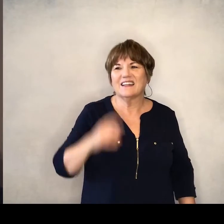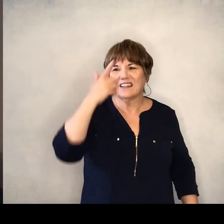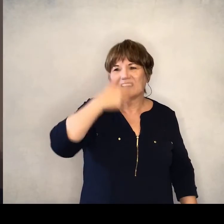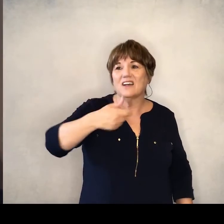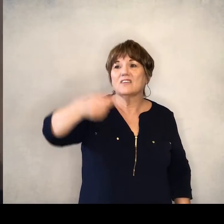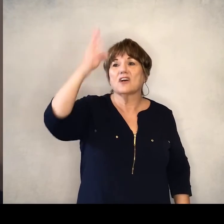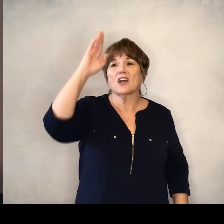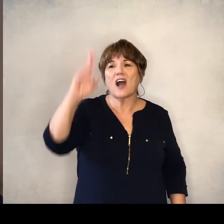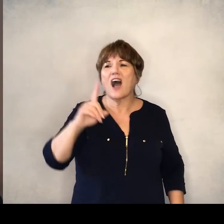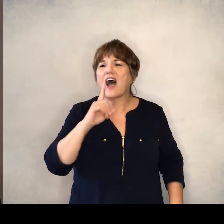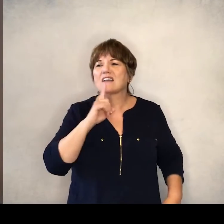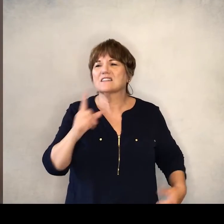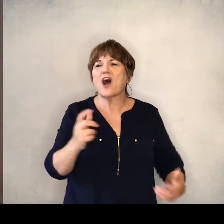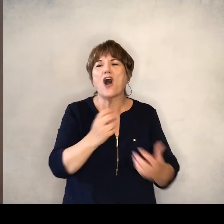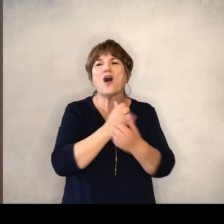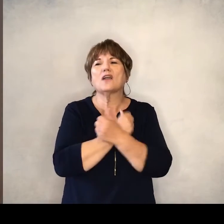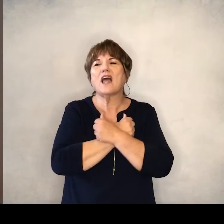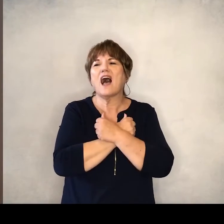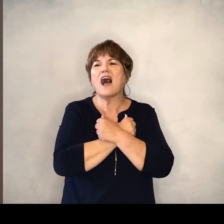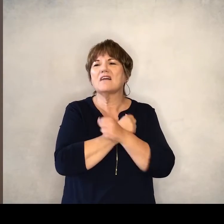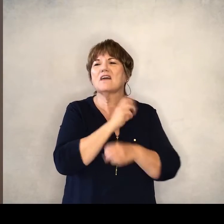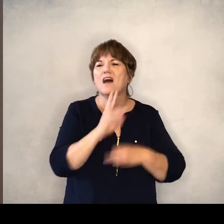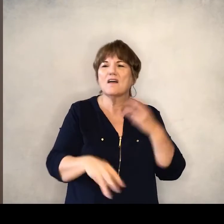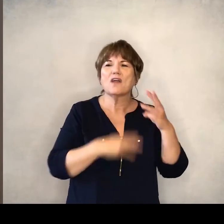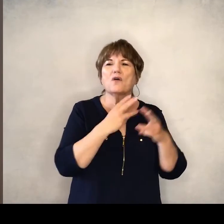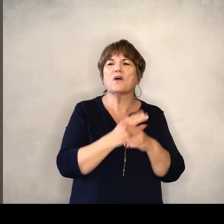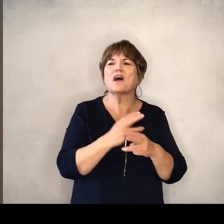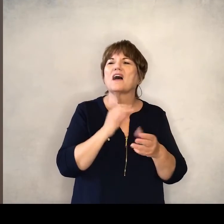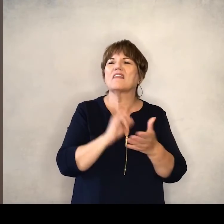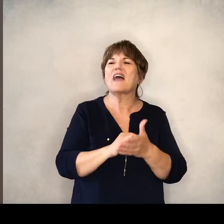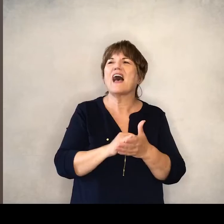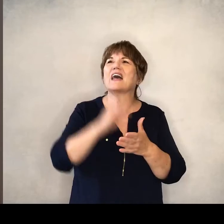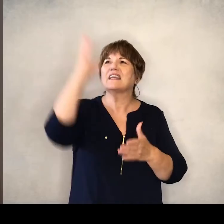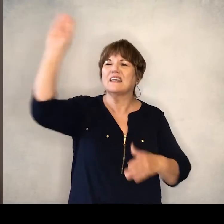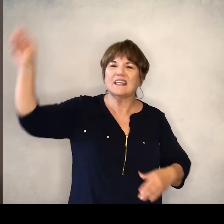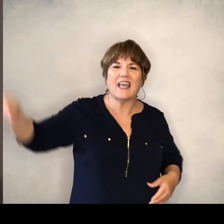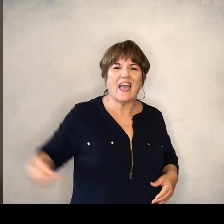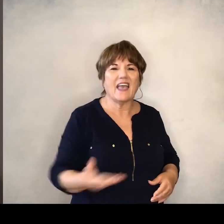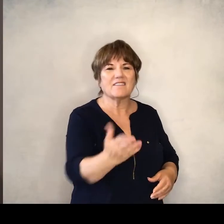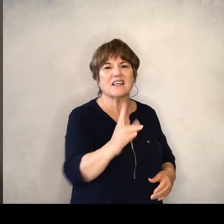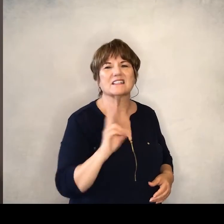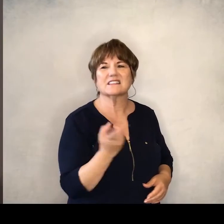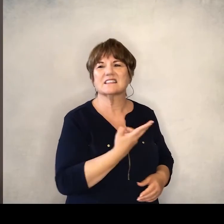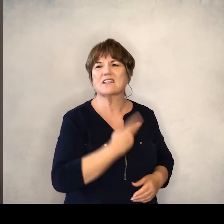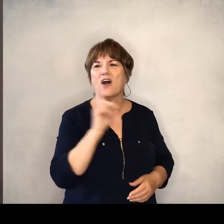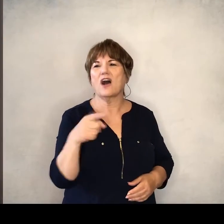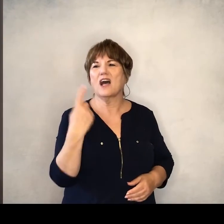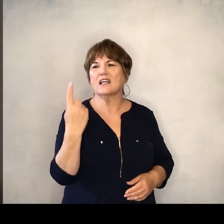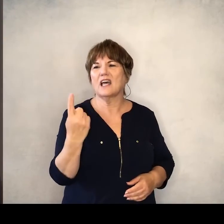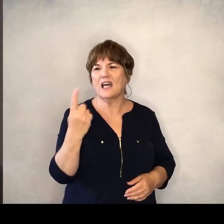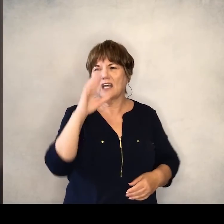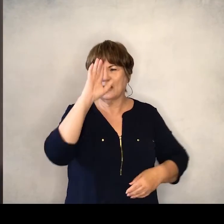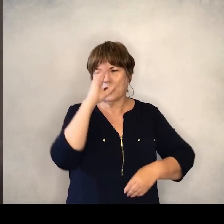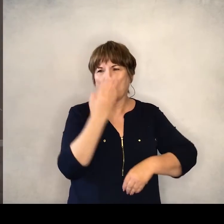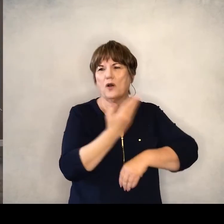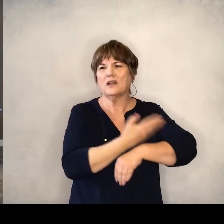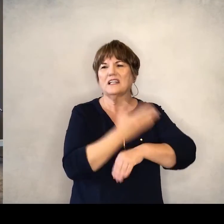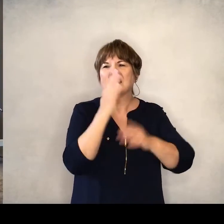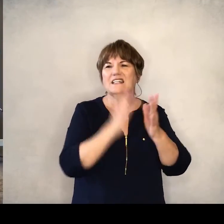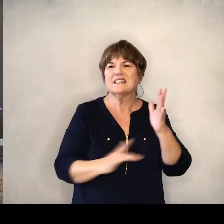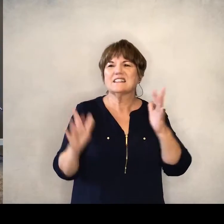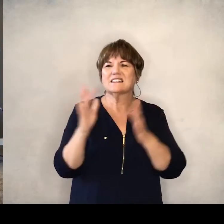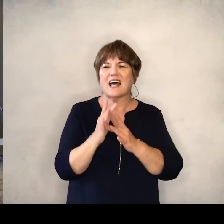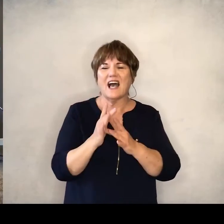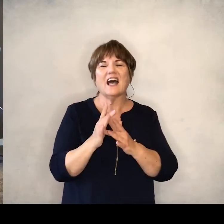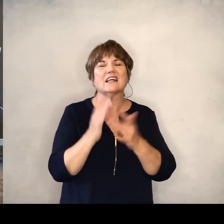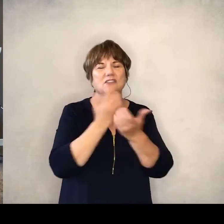For God so loved the world that he gave us his one and only Son